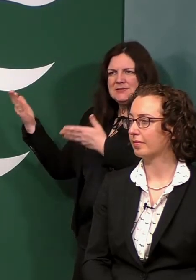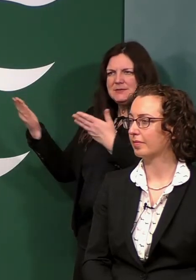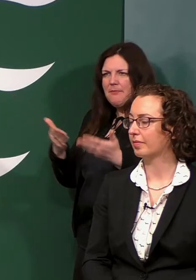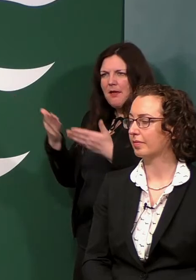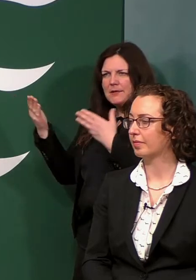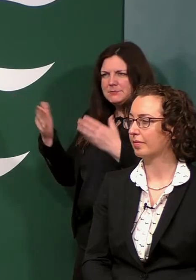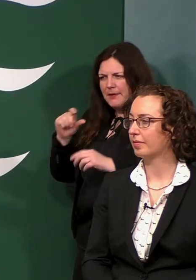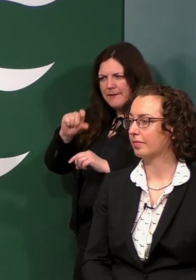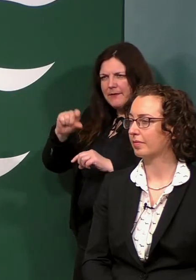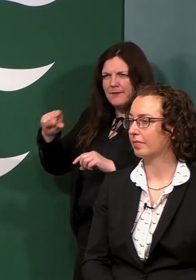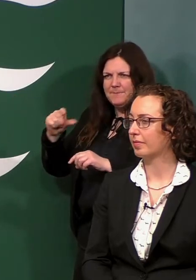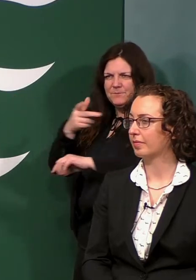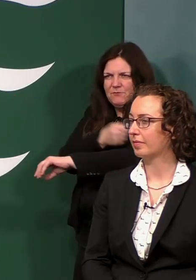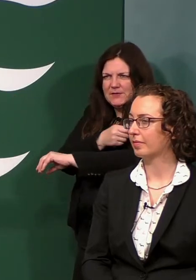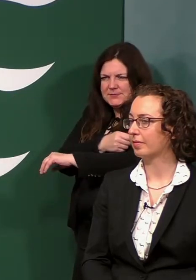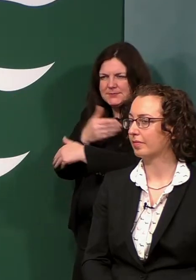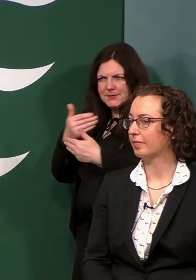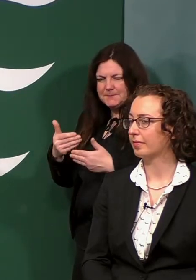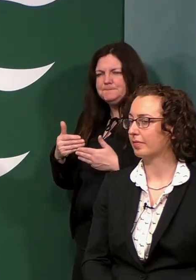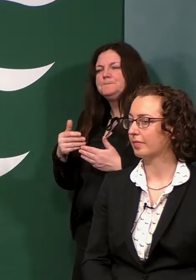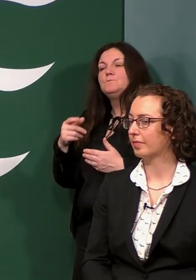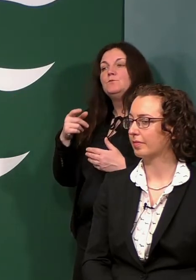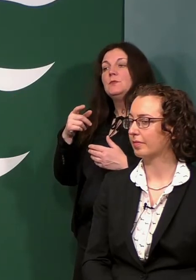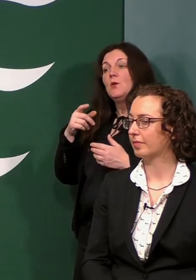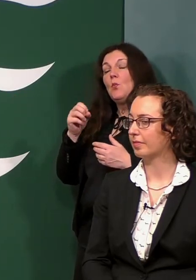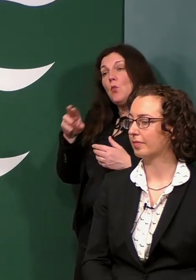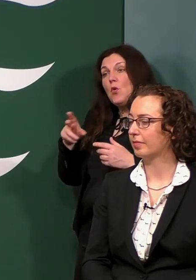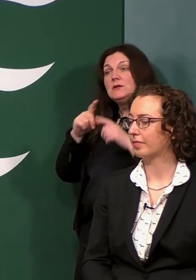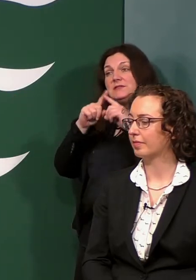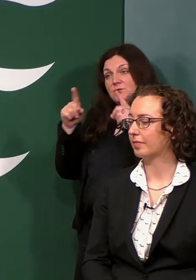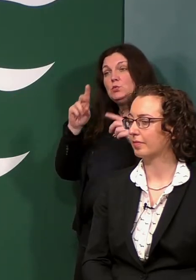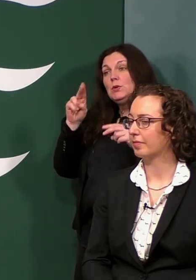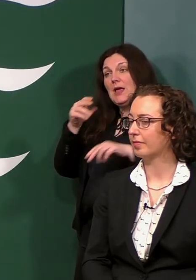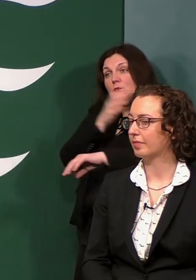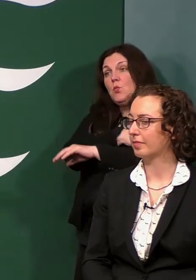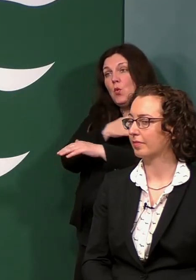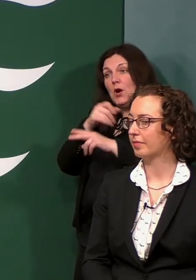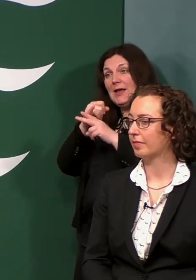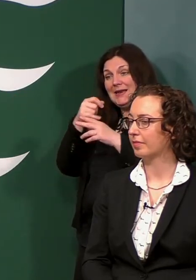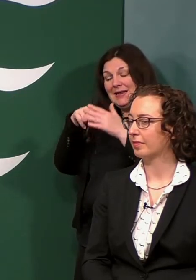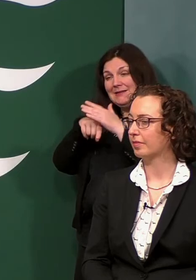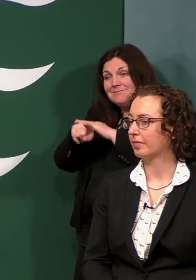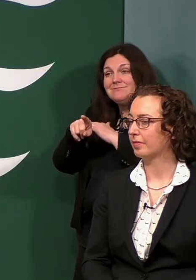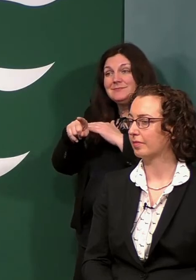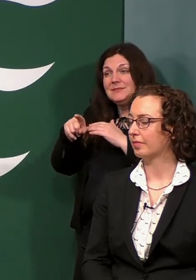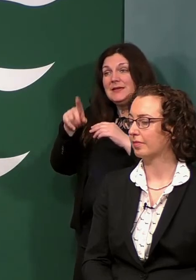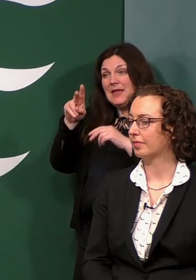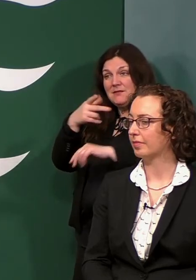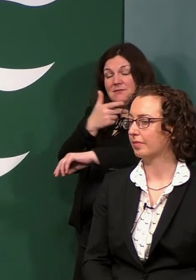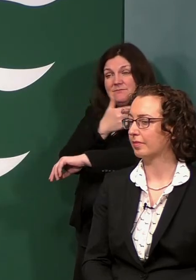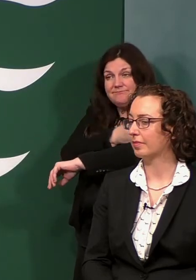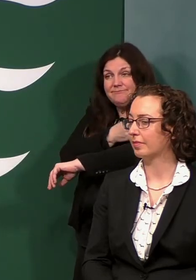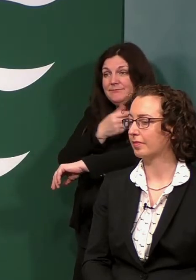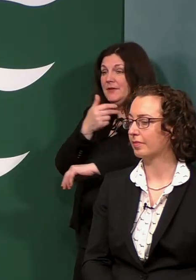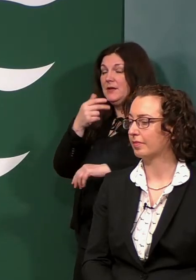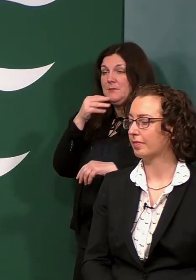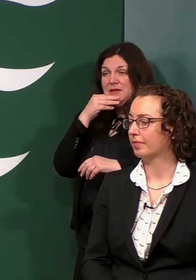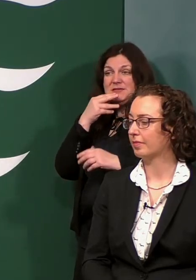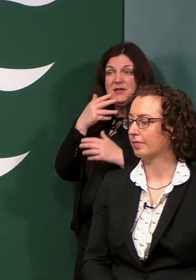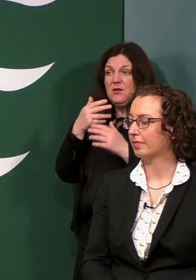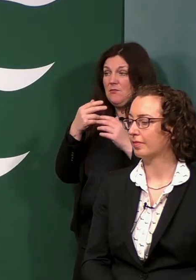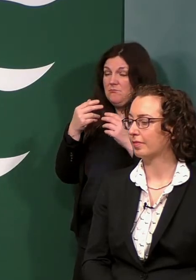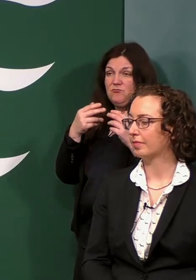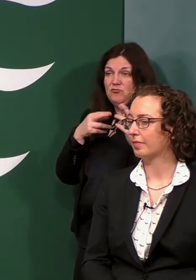in. And then the alternative for you is that you can go to a walk-in clinic, and they're regular. There's 15 to 20 nearly every